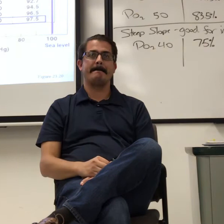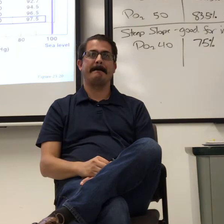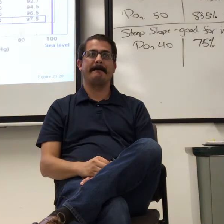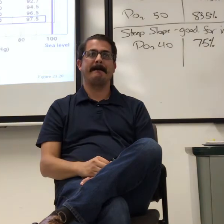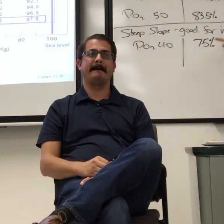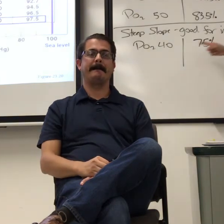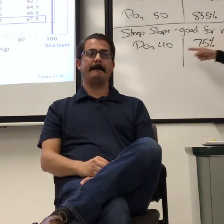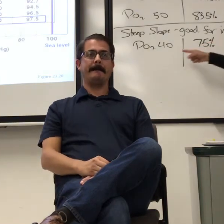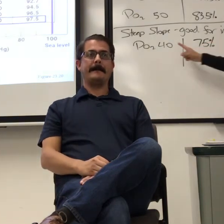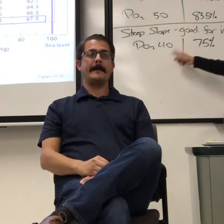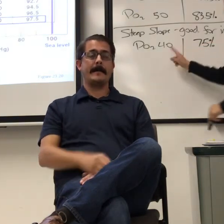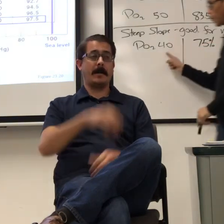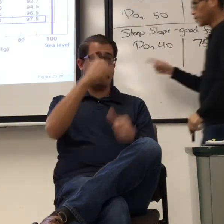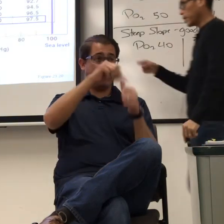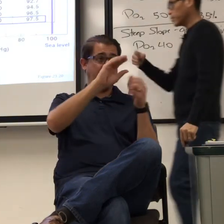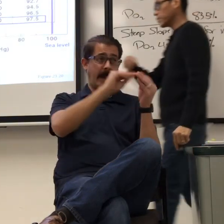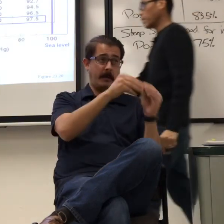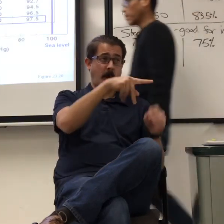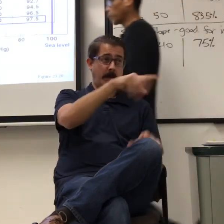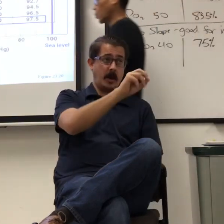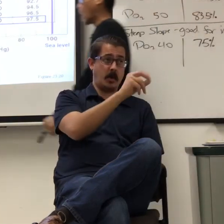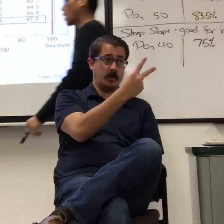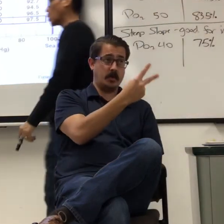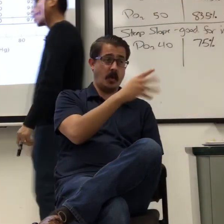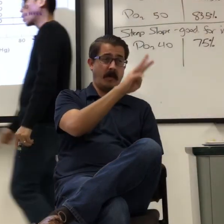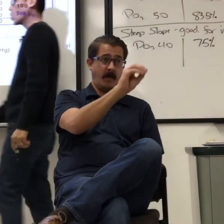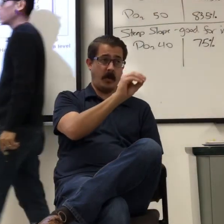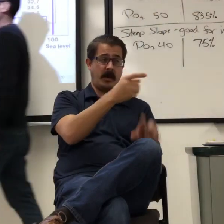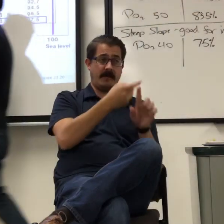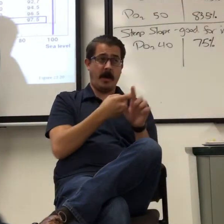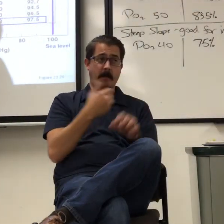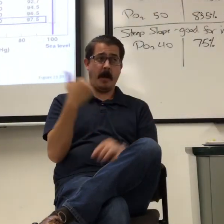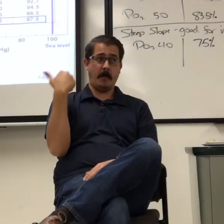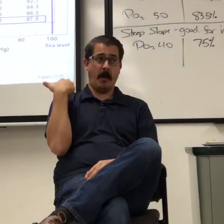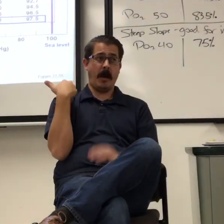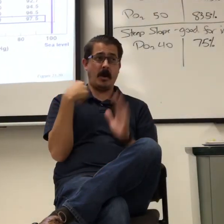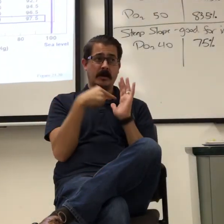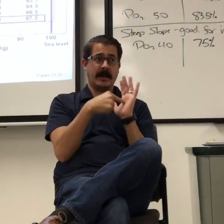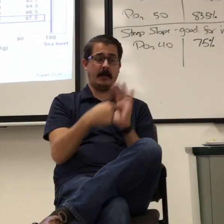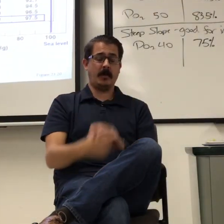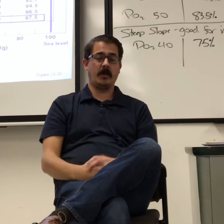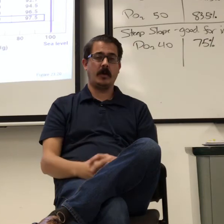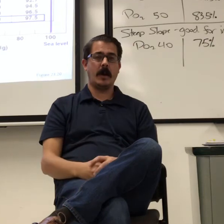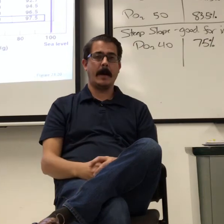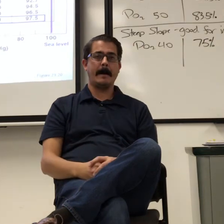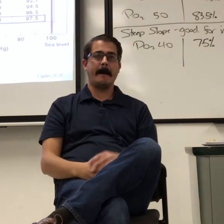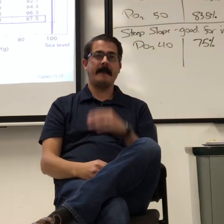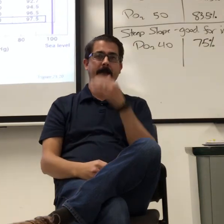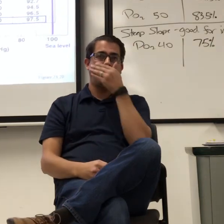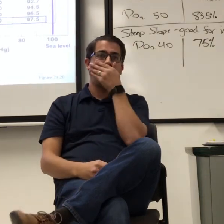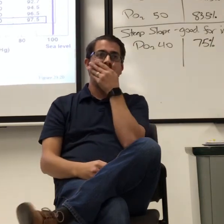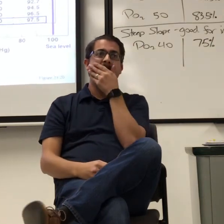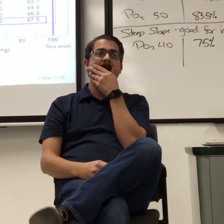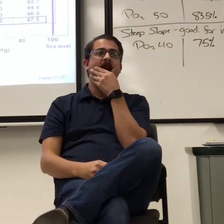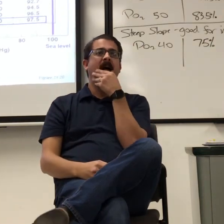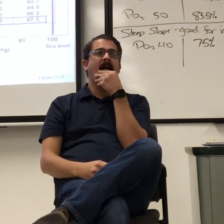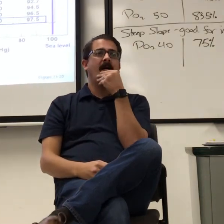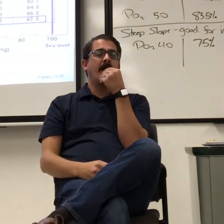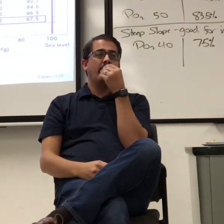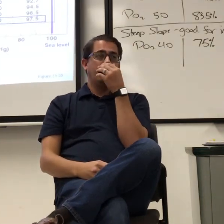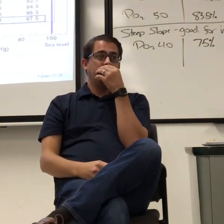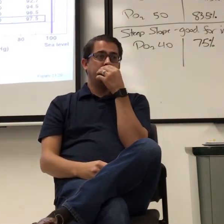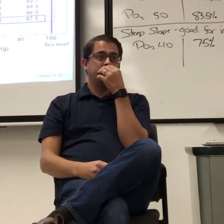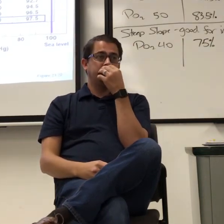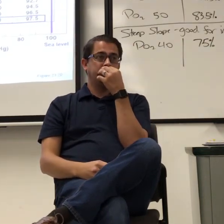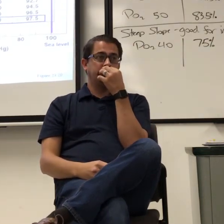So remember that number, PO240, it was from a prior slide. Let me go back for a second.